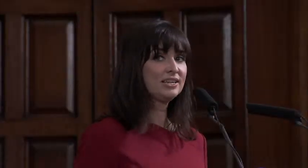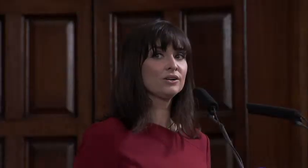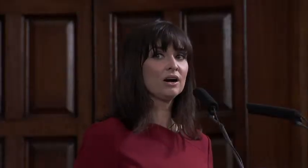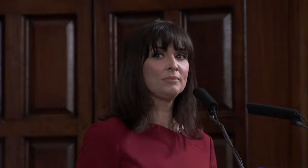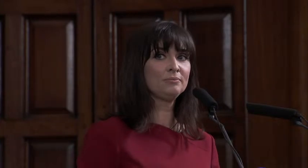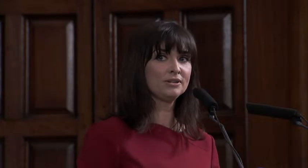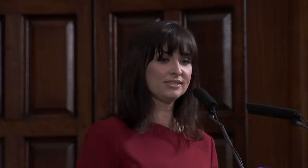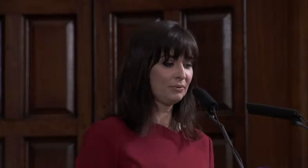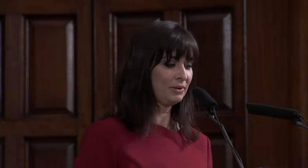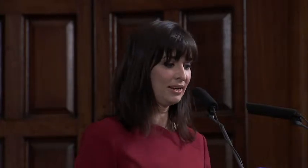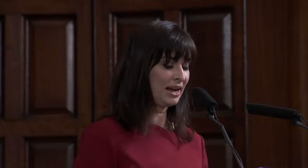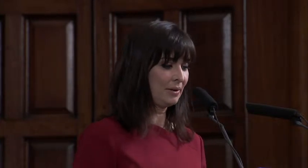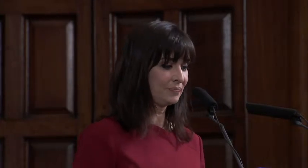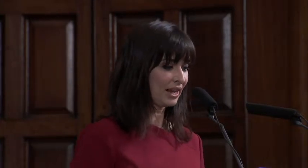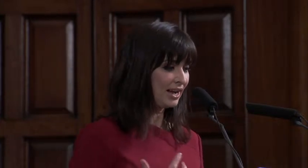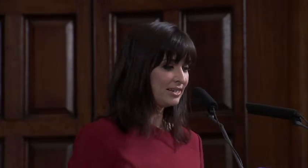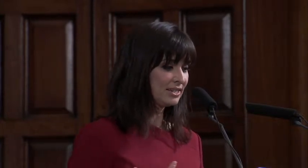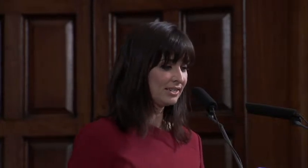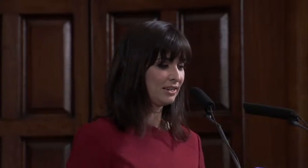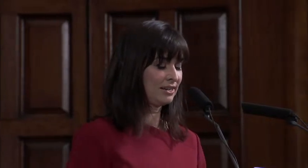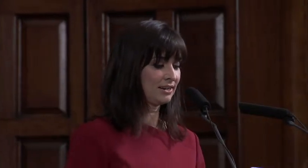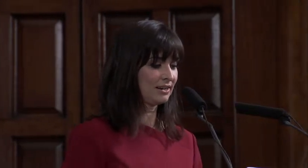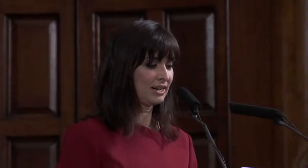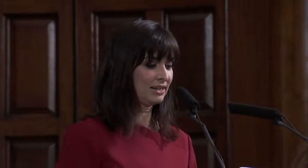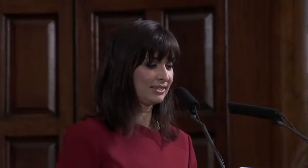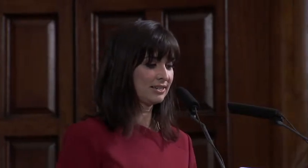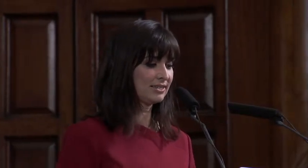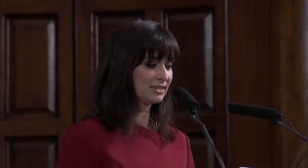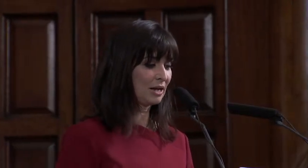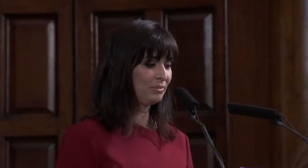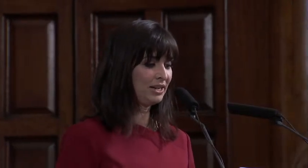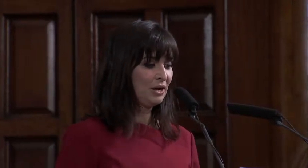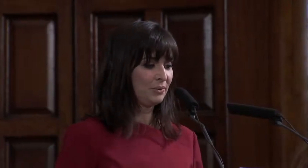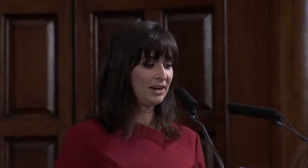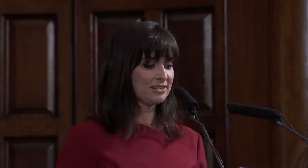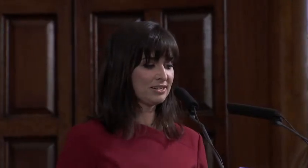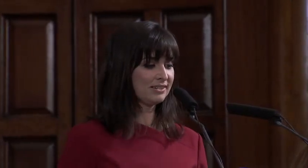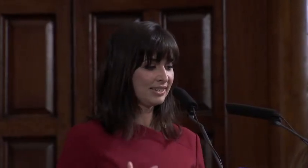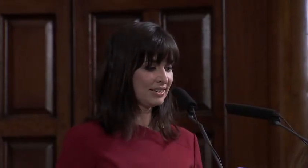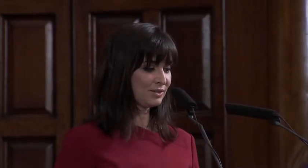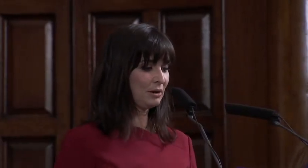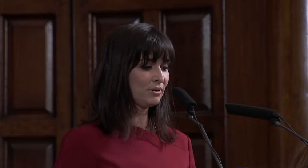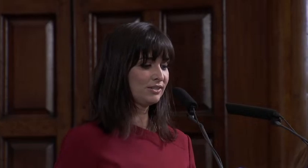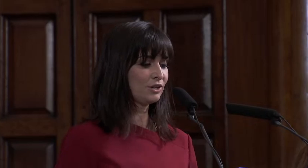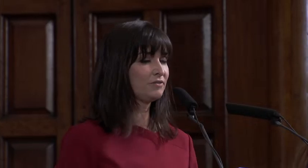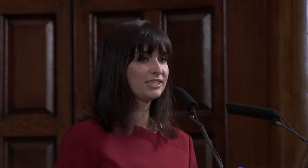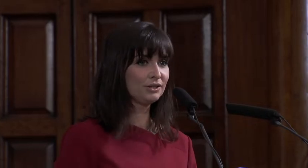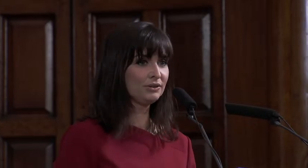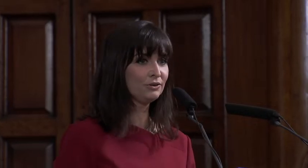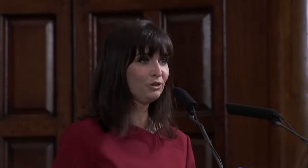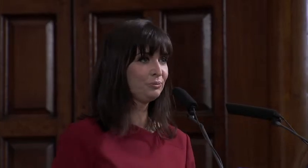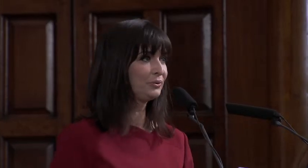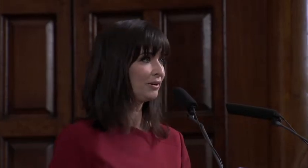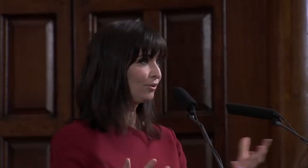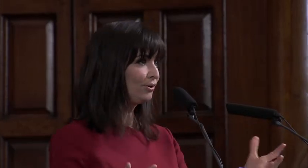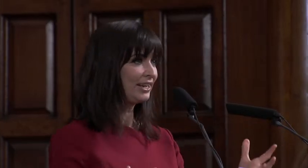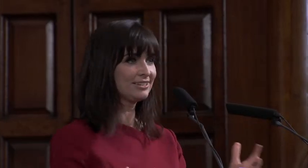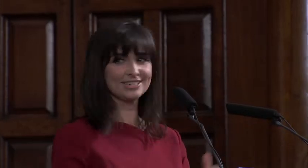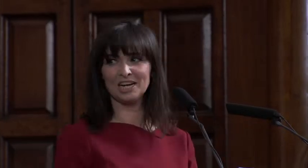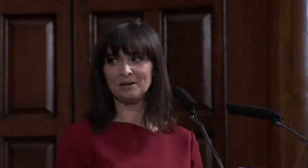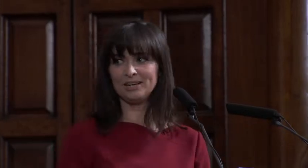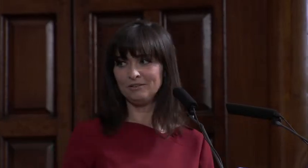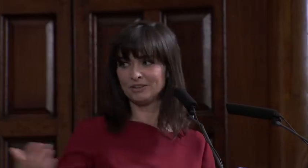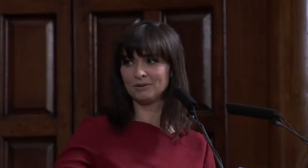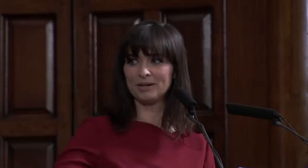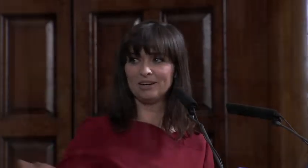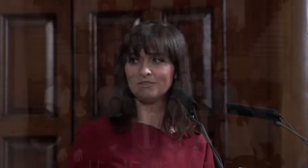So these are our members that we had in our Citizens' Assembly. We had our 6 members of a steering group who are all here